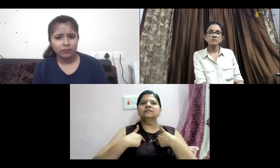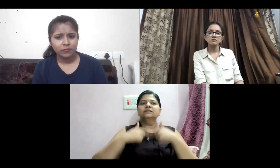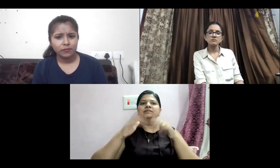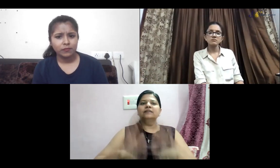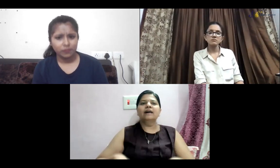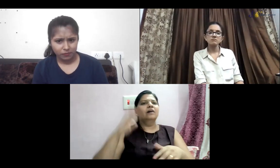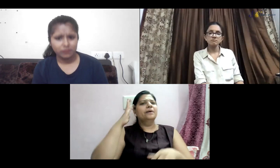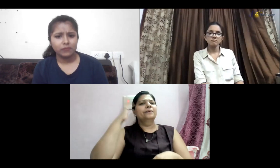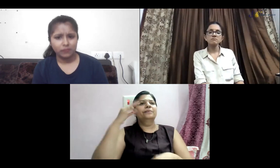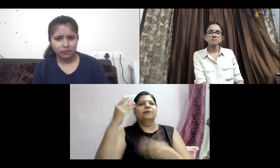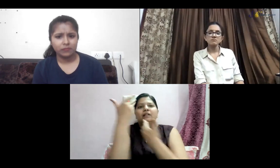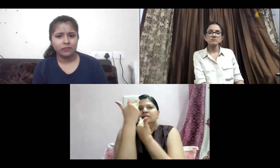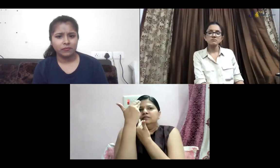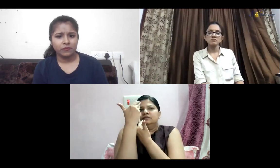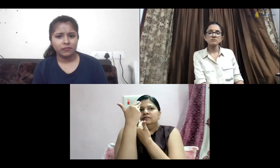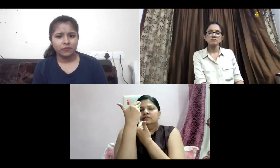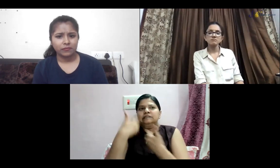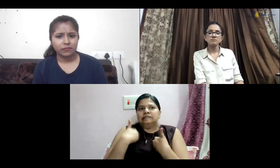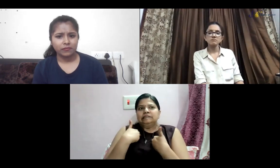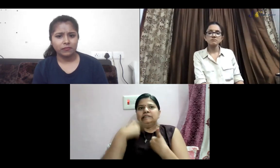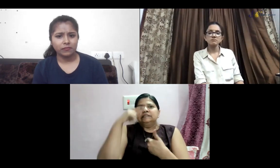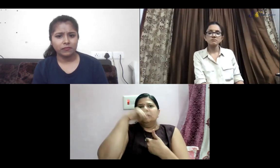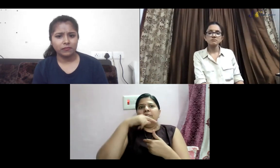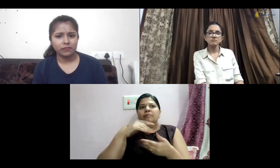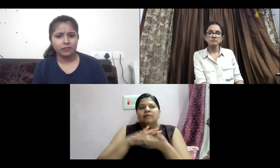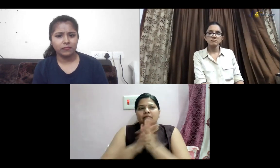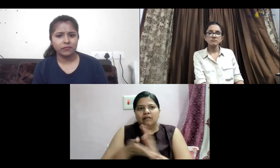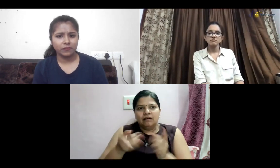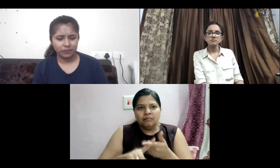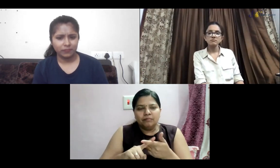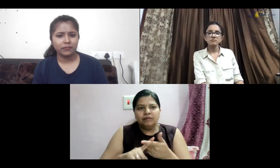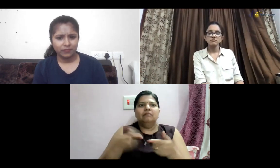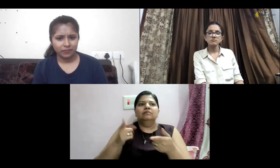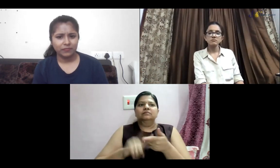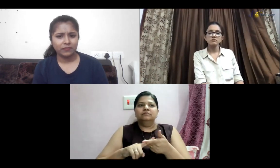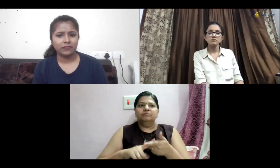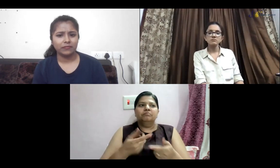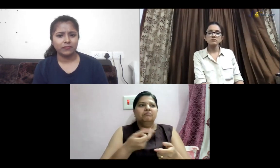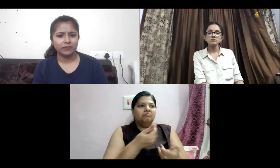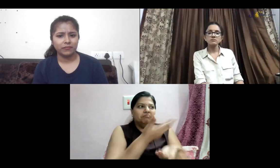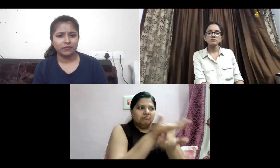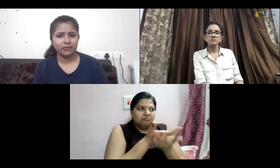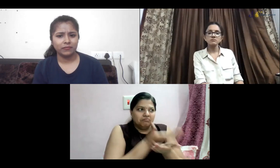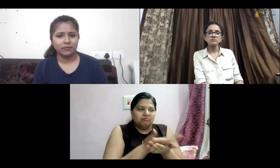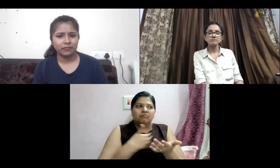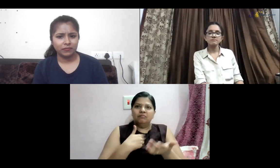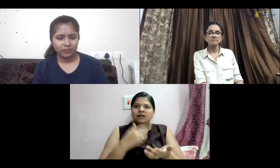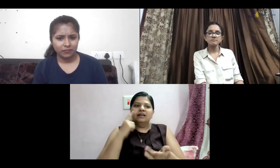example, they are at loss. They just feel shame or shy that we're being